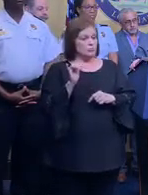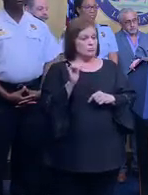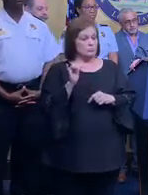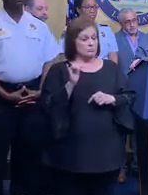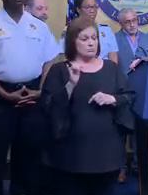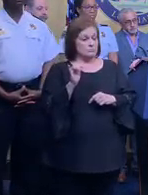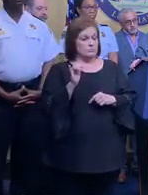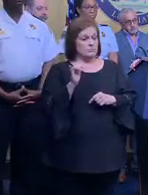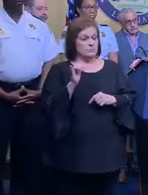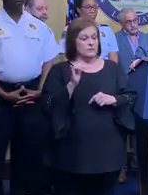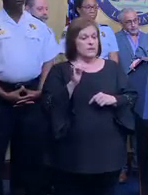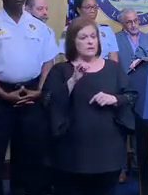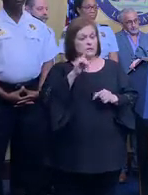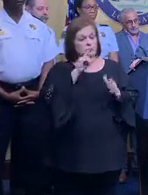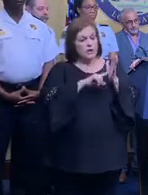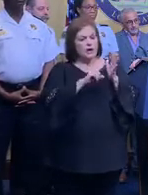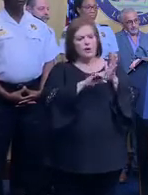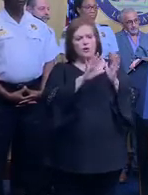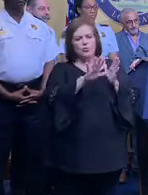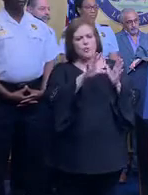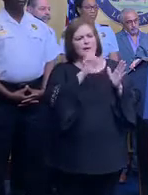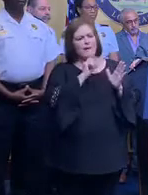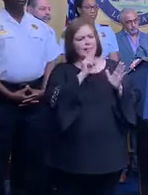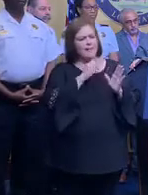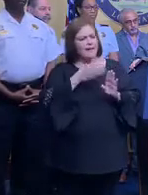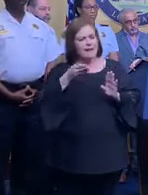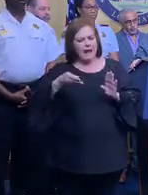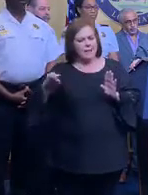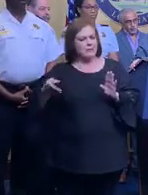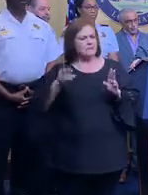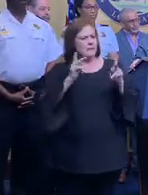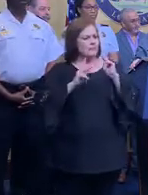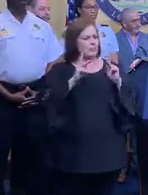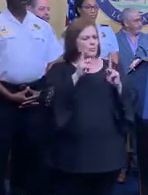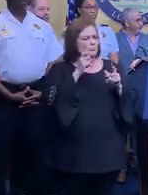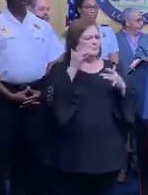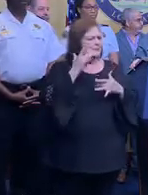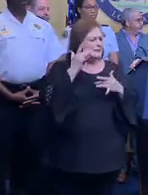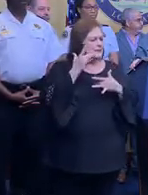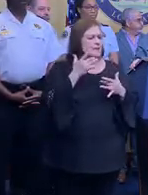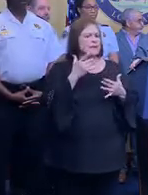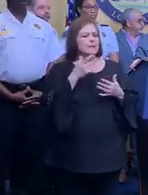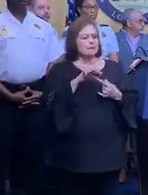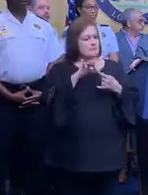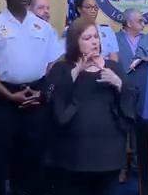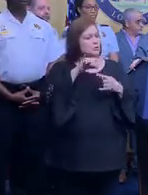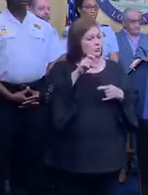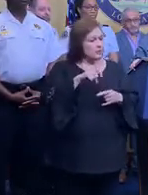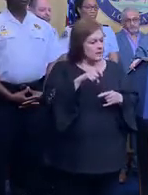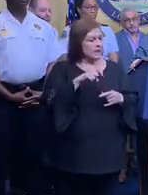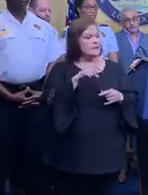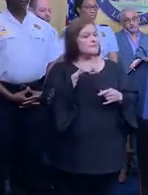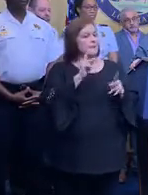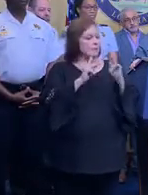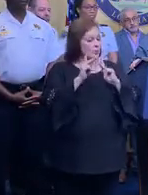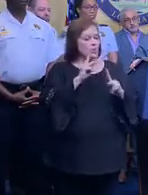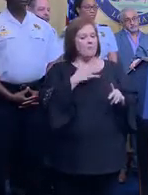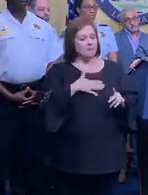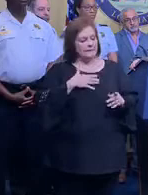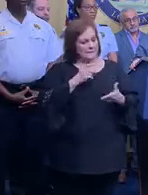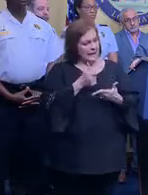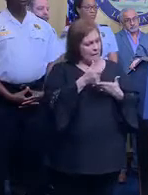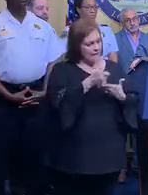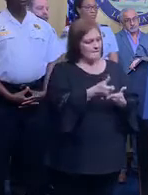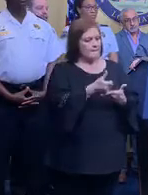fellow councilmember said, please check on elderly and on your neighbors and shut-ins, and make sure that the special need registry, you can offer them assistance in any type